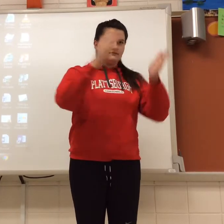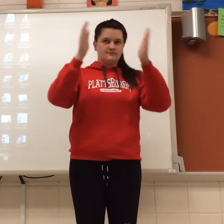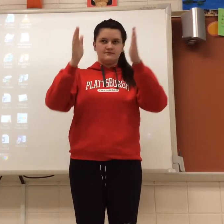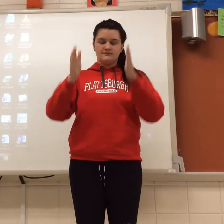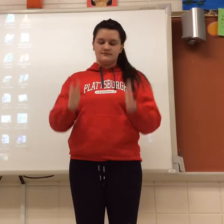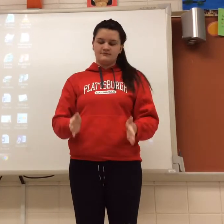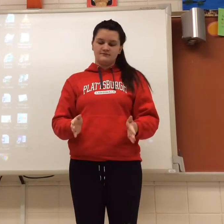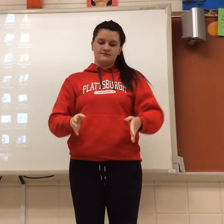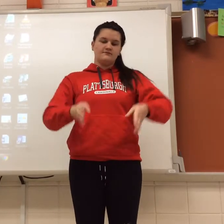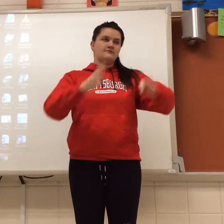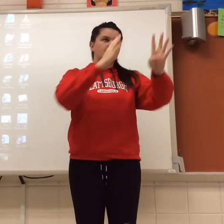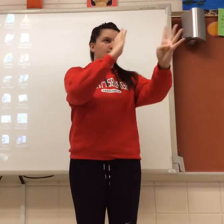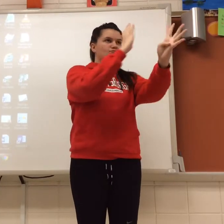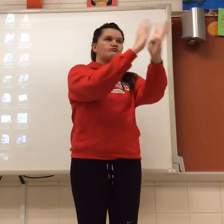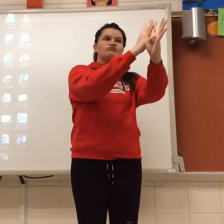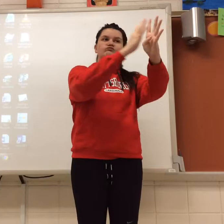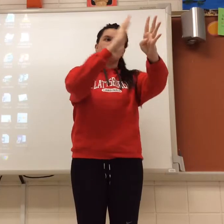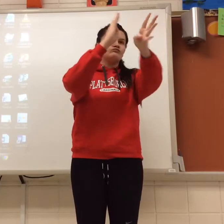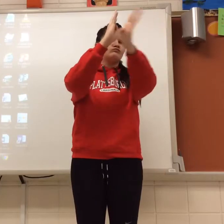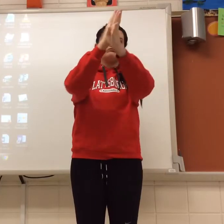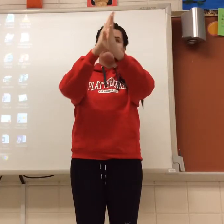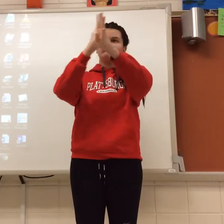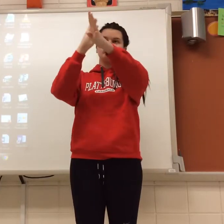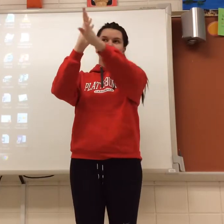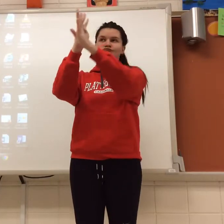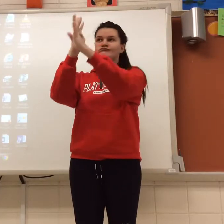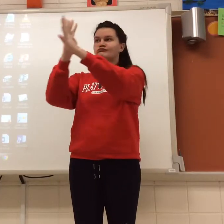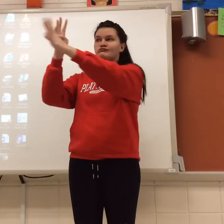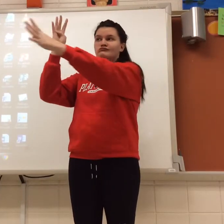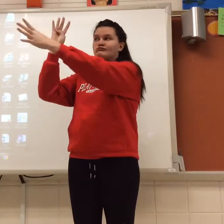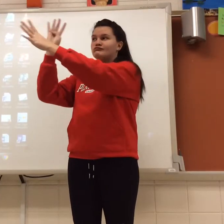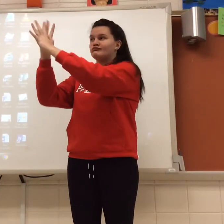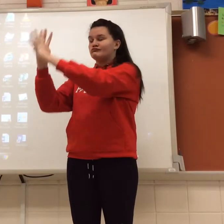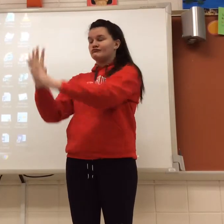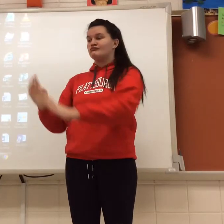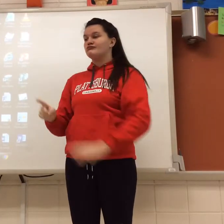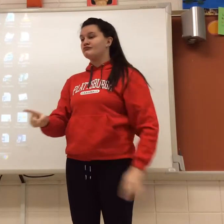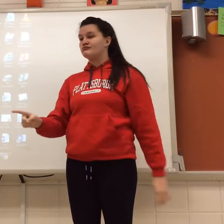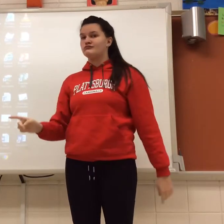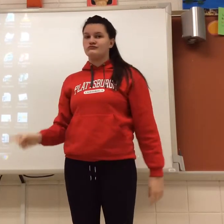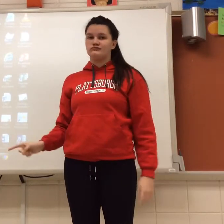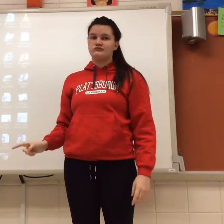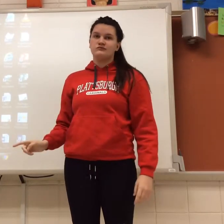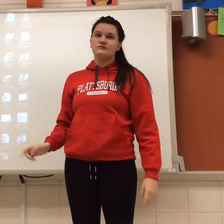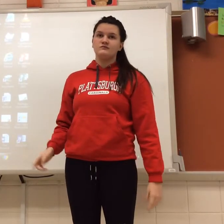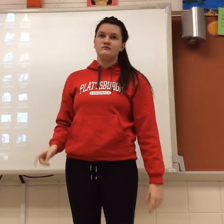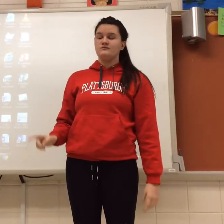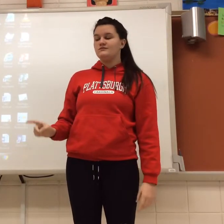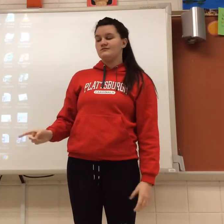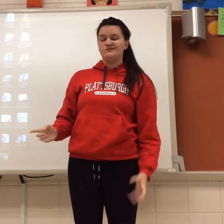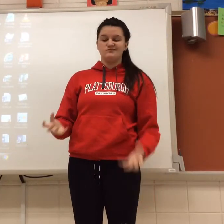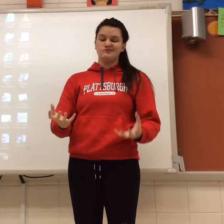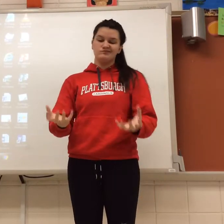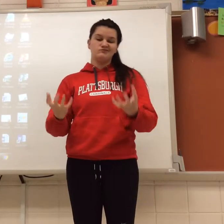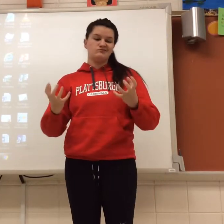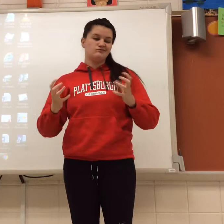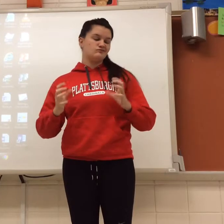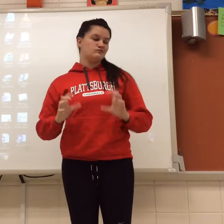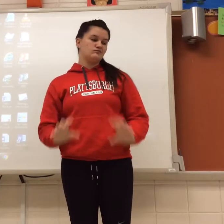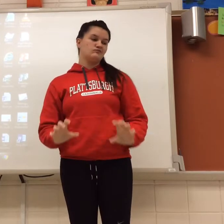The store was always filled with shoppers buying all sorts of things, but no one ever seemed